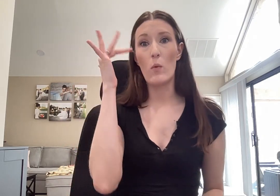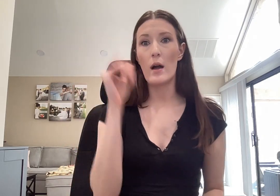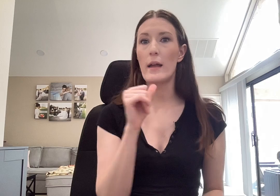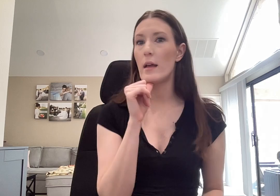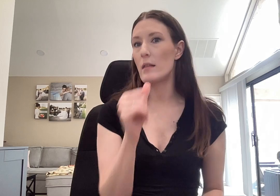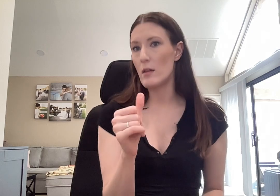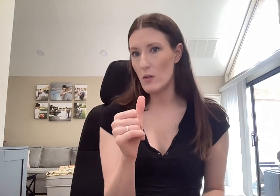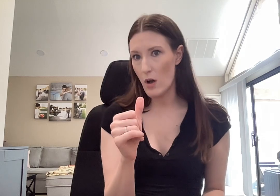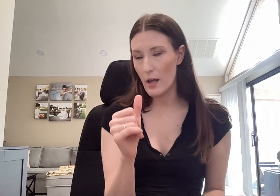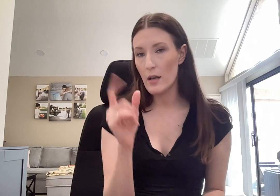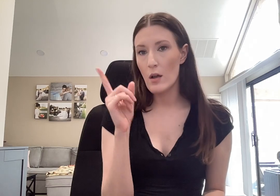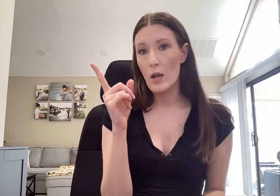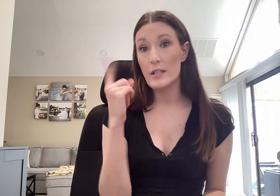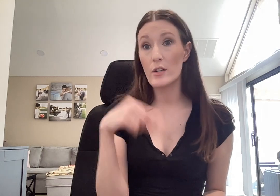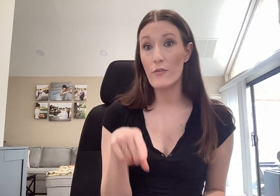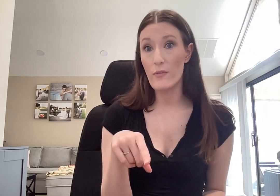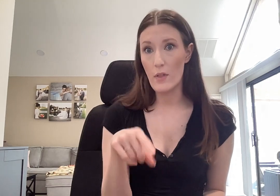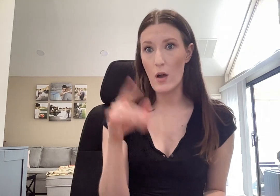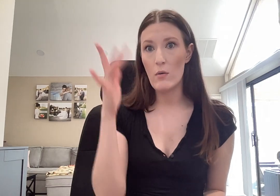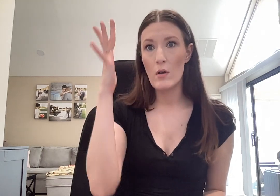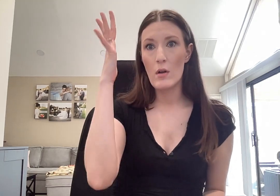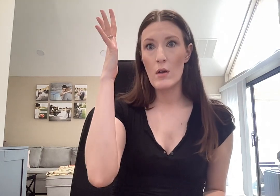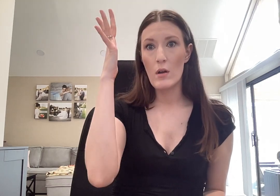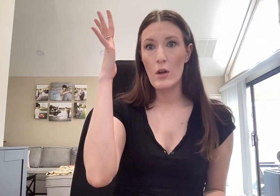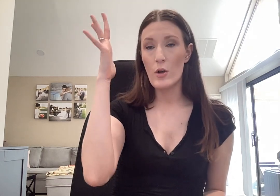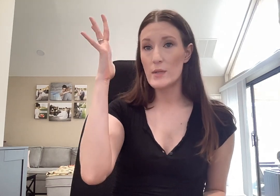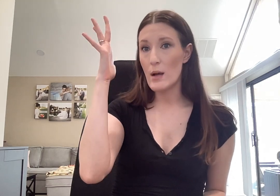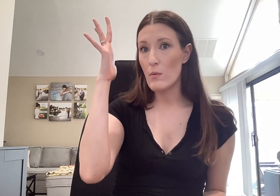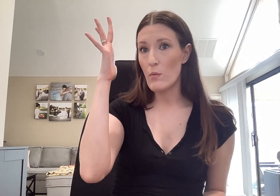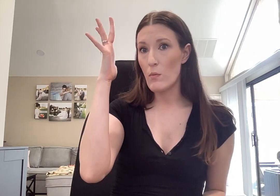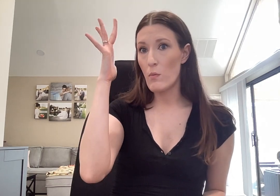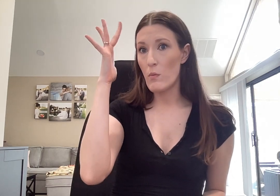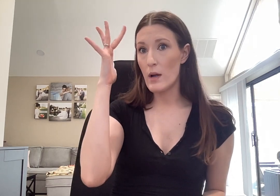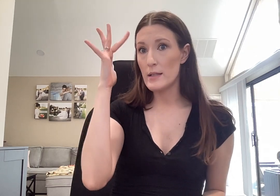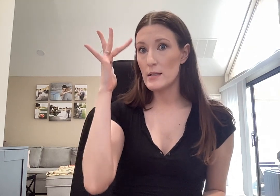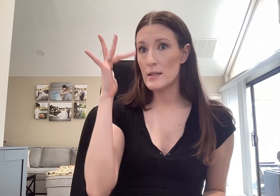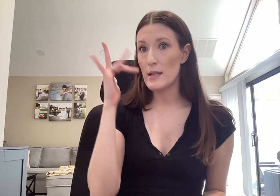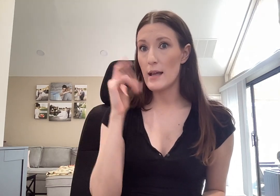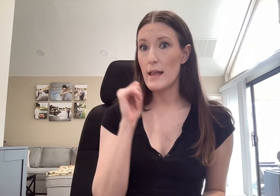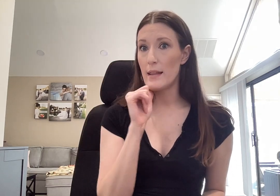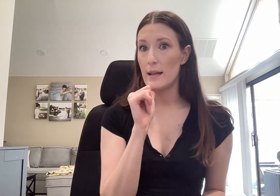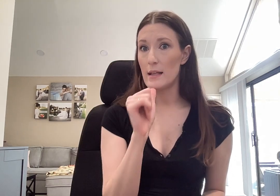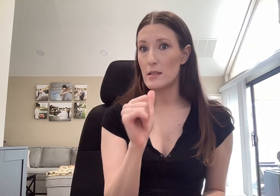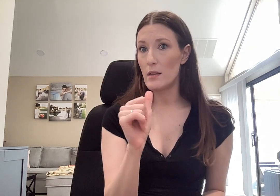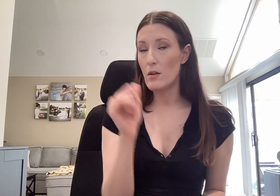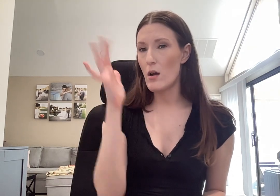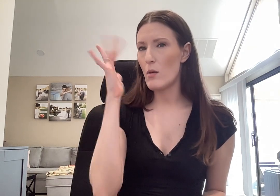why and then not, it's going to flow. Go down once and then into the not. Why